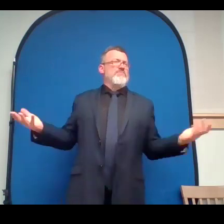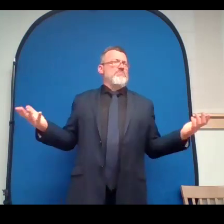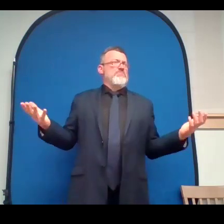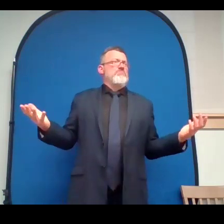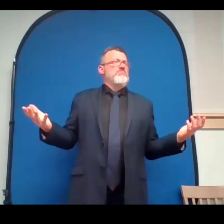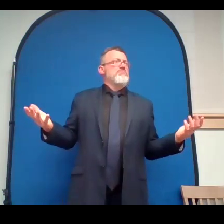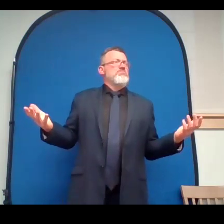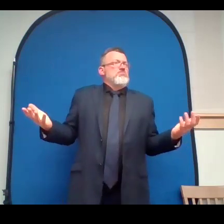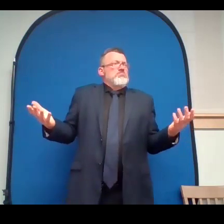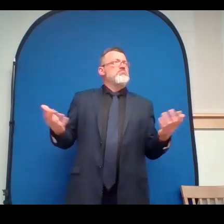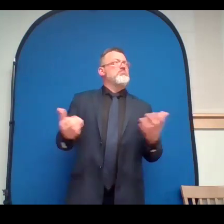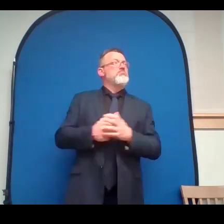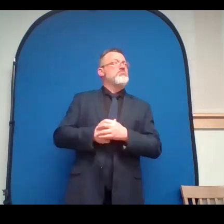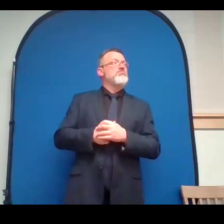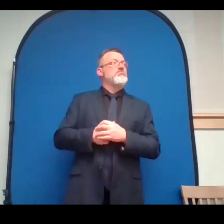Our conversation,